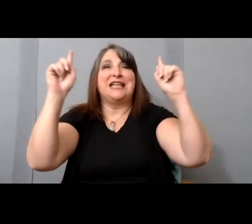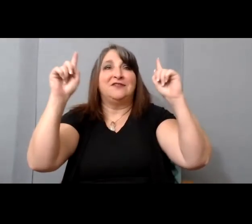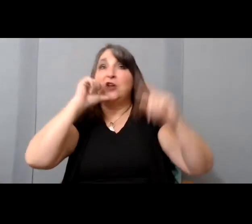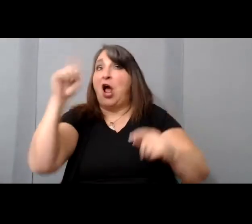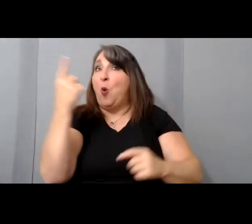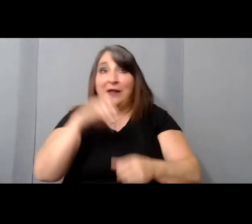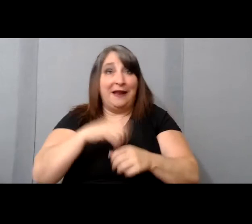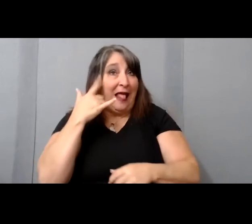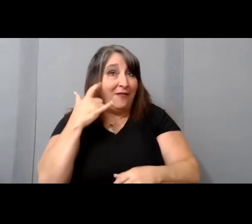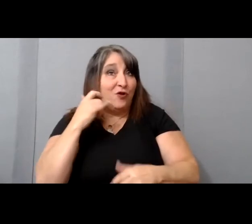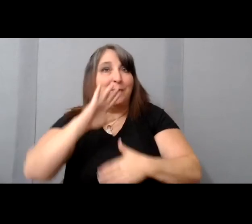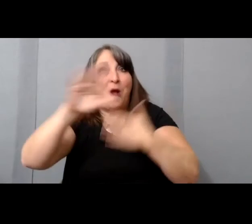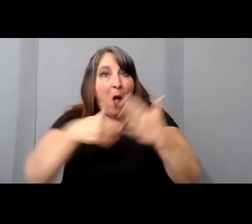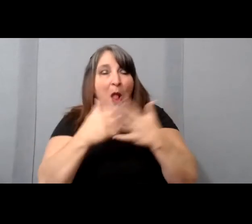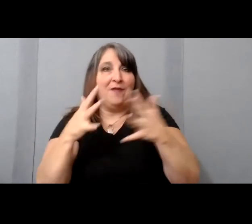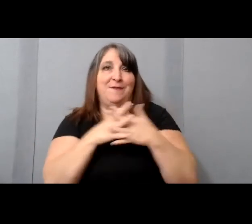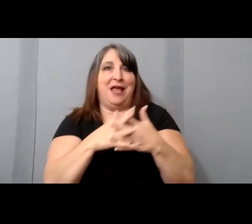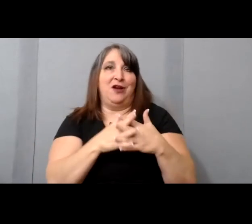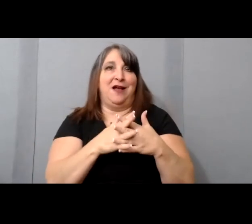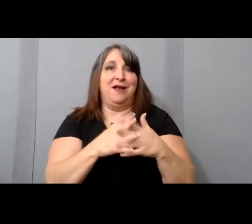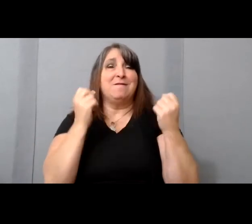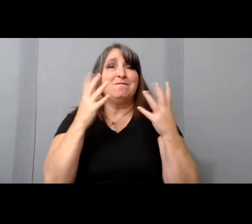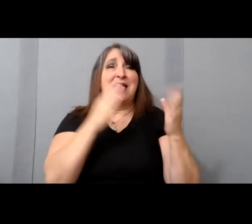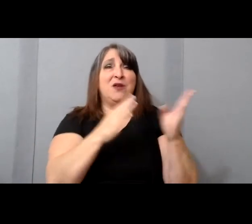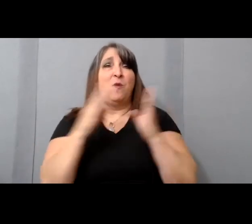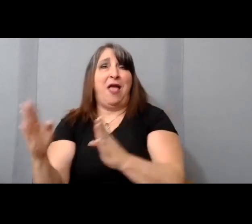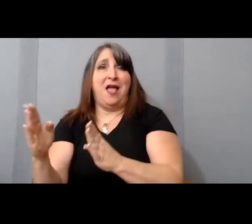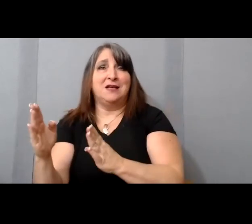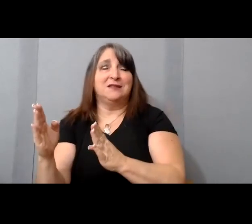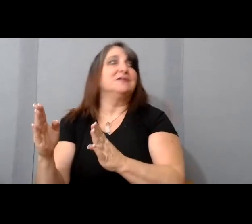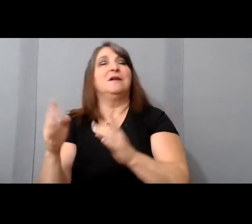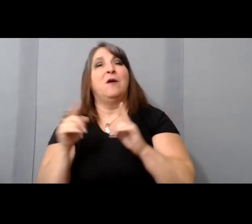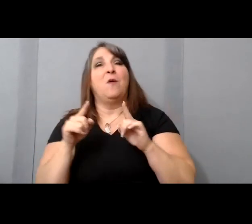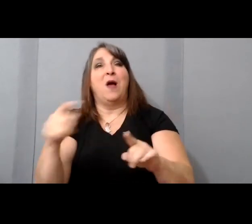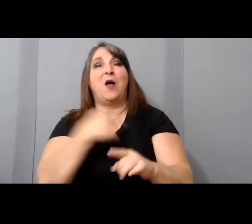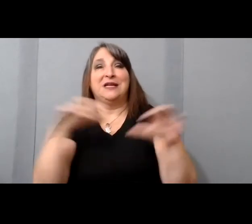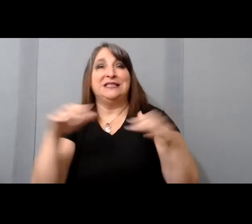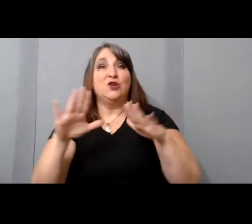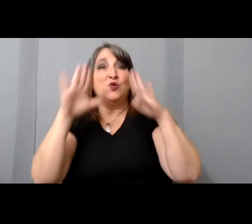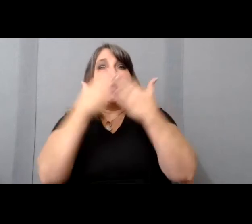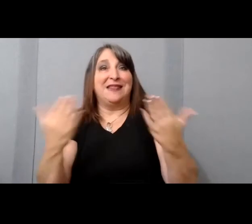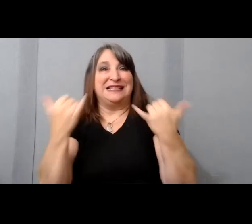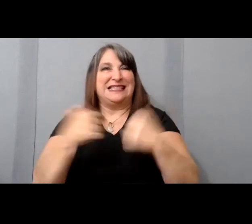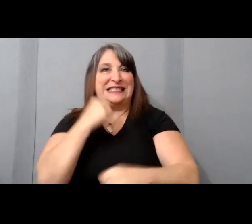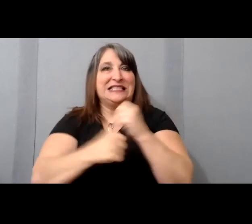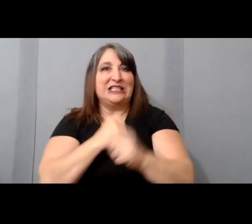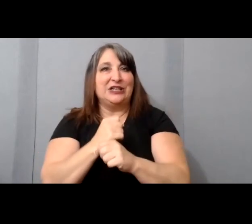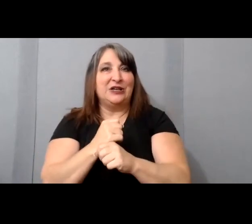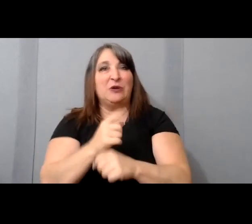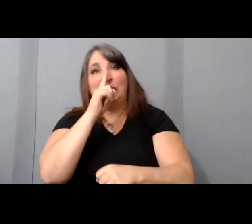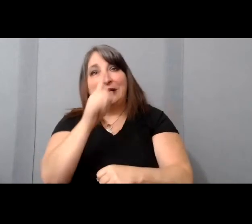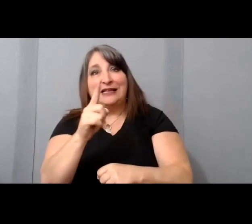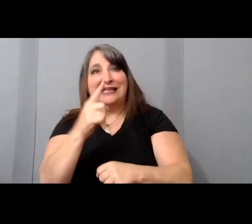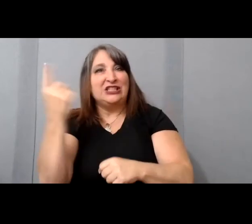California, but around the country. And in many ways, while we did great things this year, it's really a